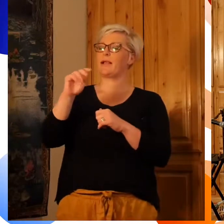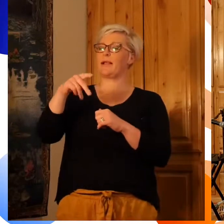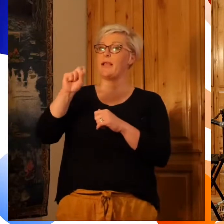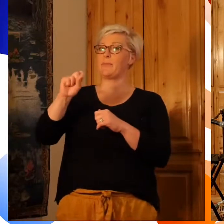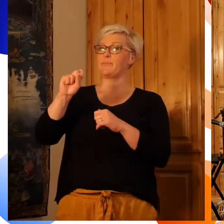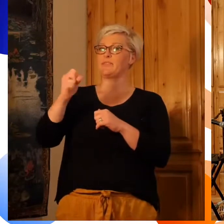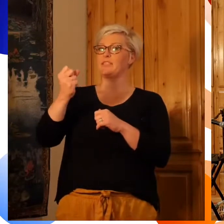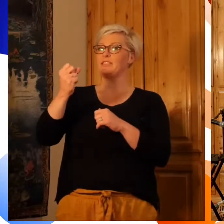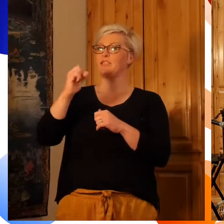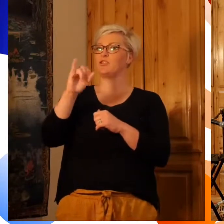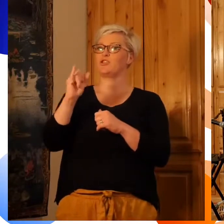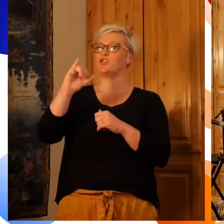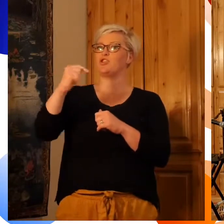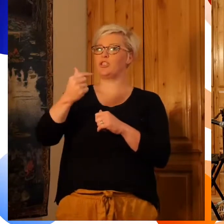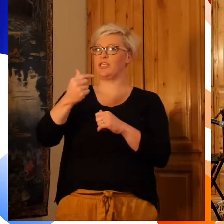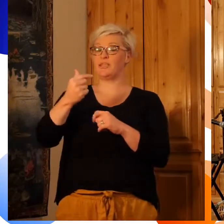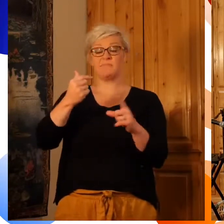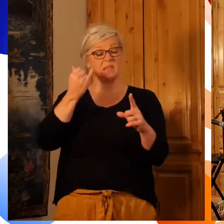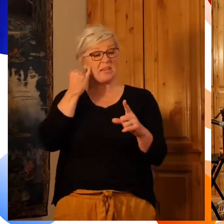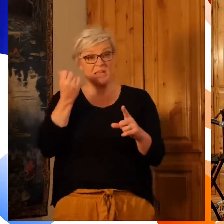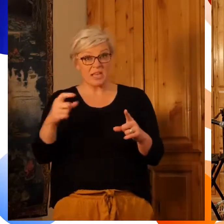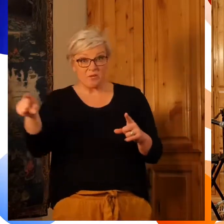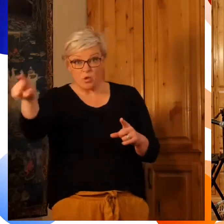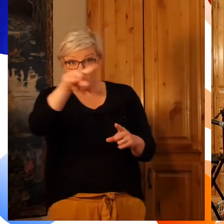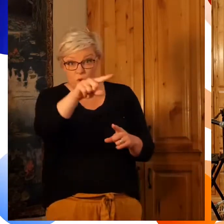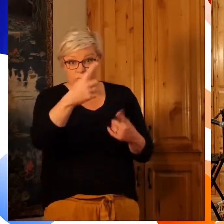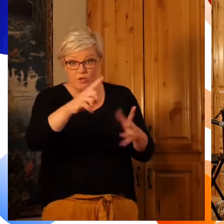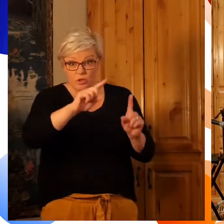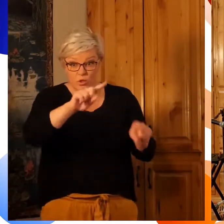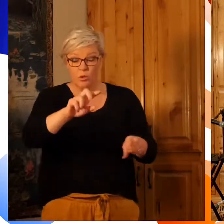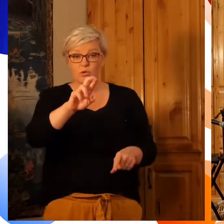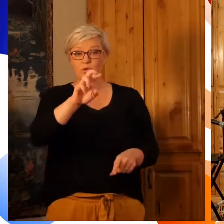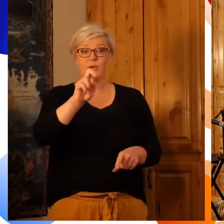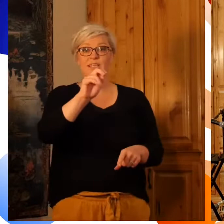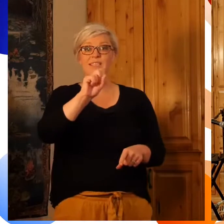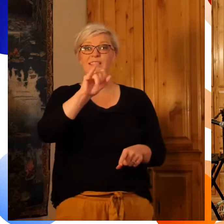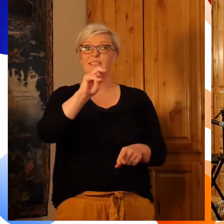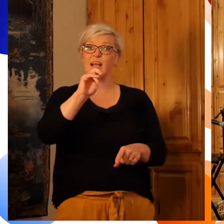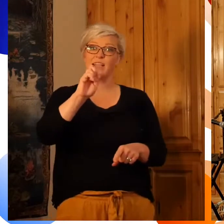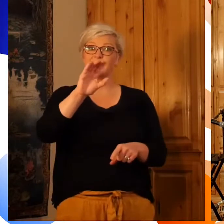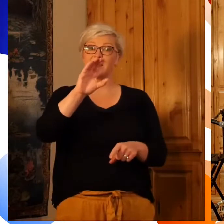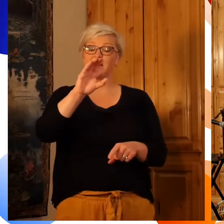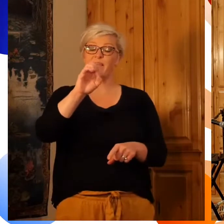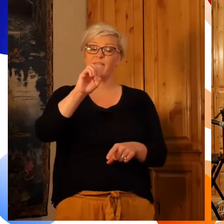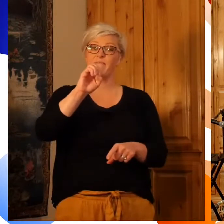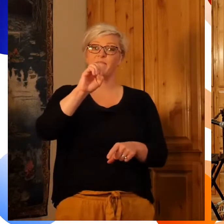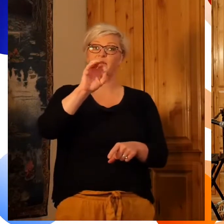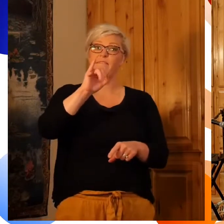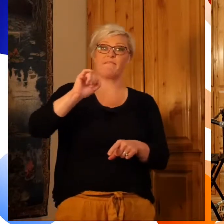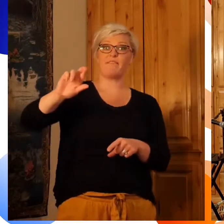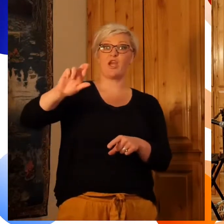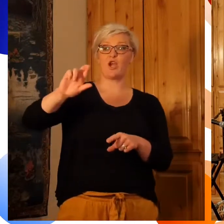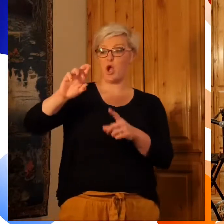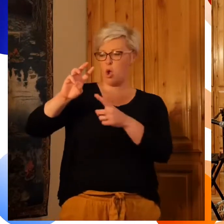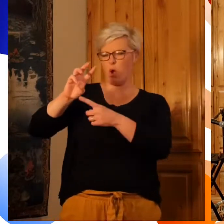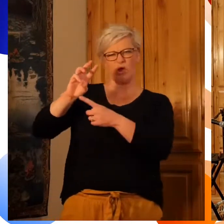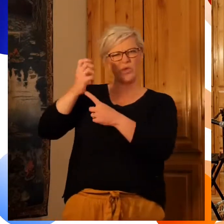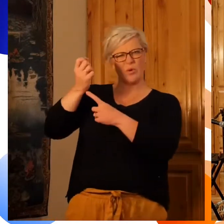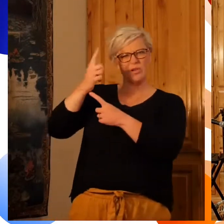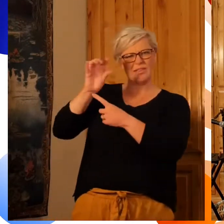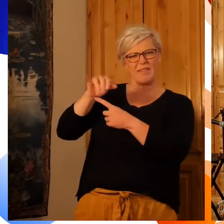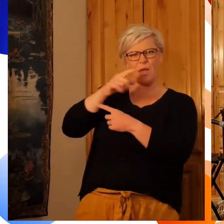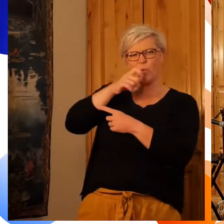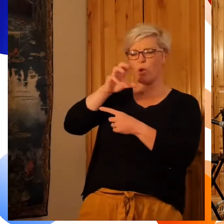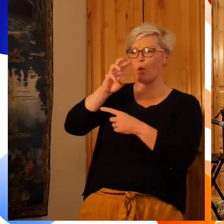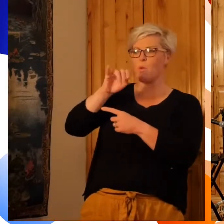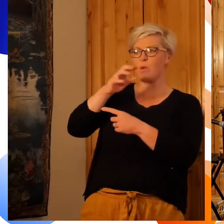been to a Renaissance fair before, you would know that William Kemp was Shakespeare's own clown and actor, and this was